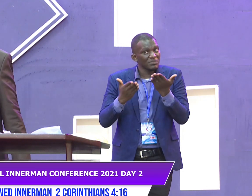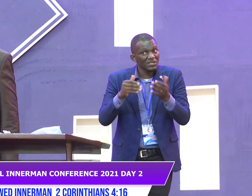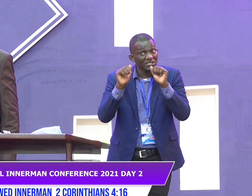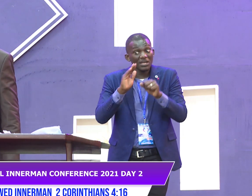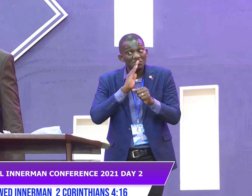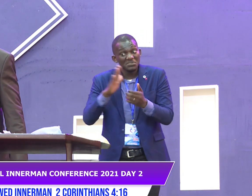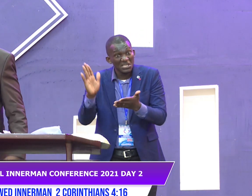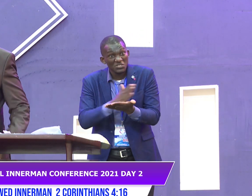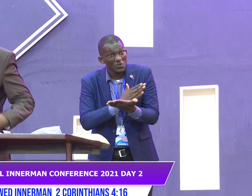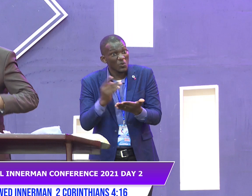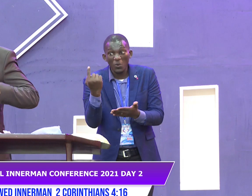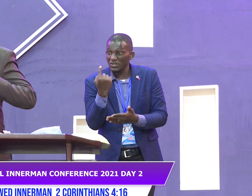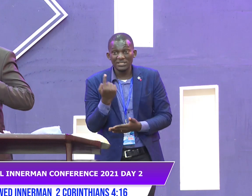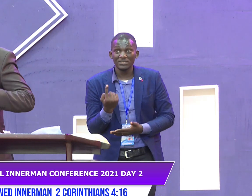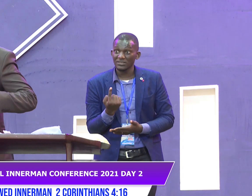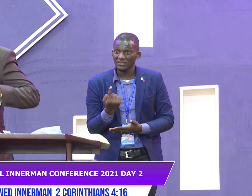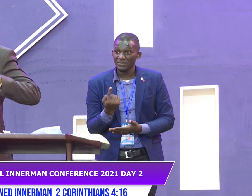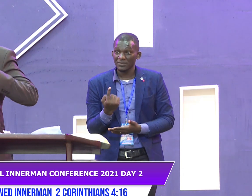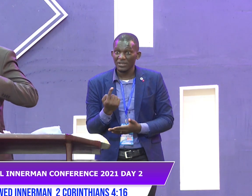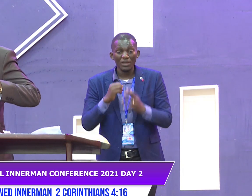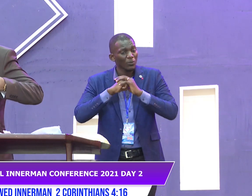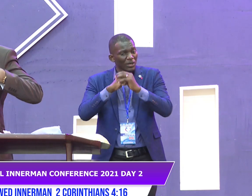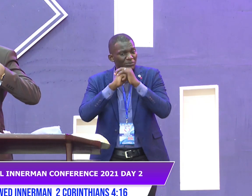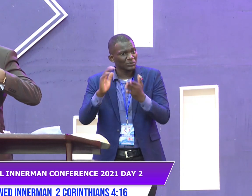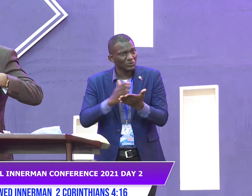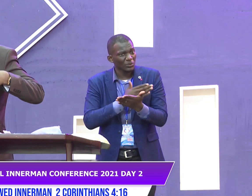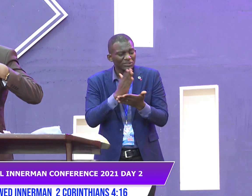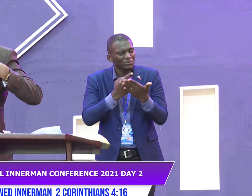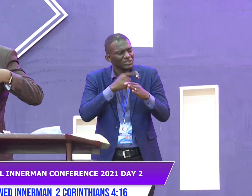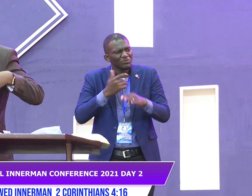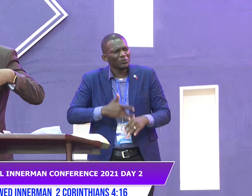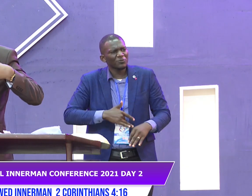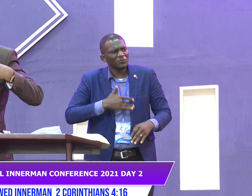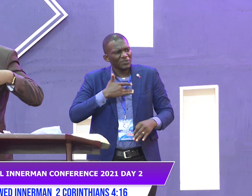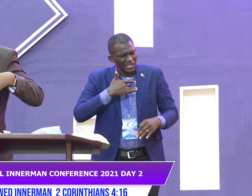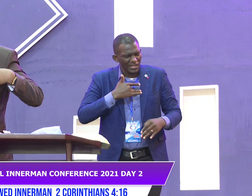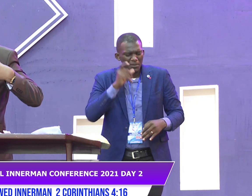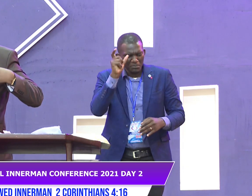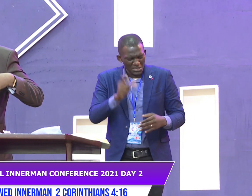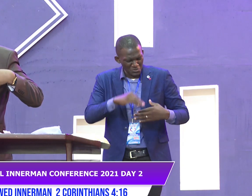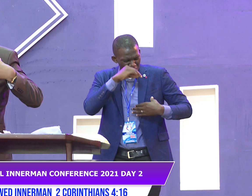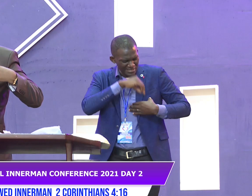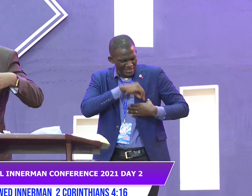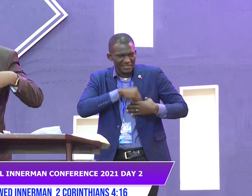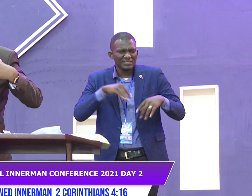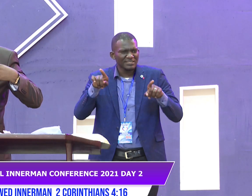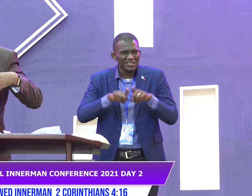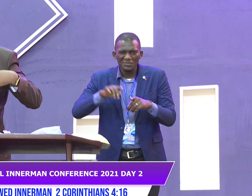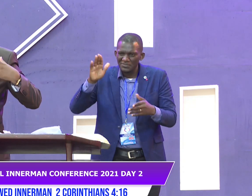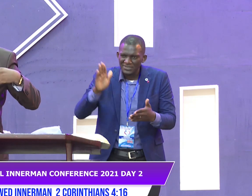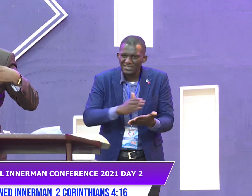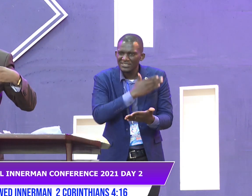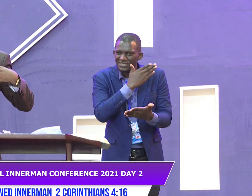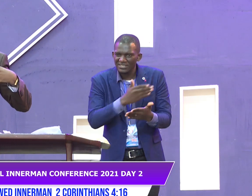times it is just a song like the one we have just sung. At times you hear another person singing